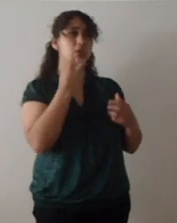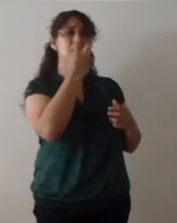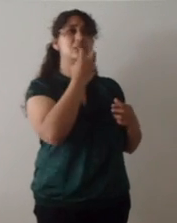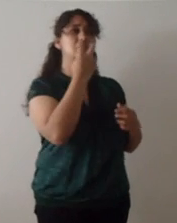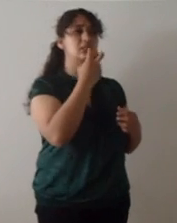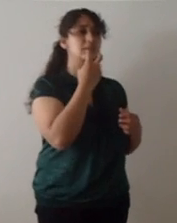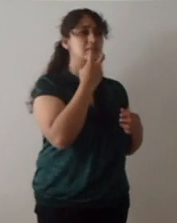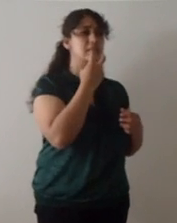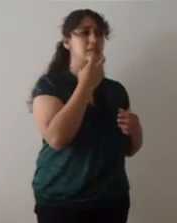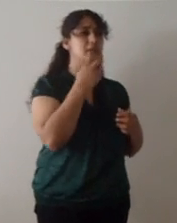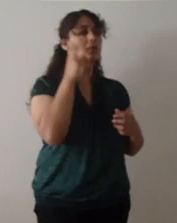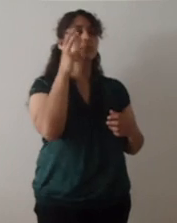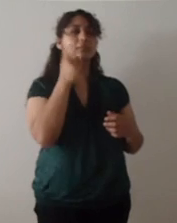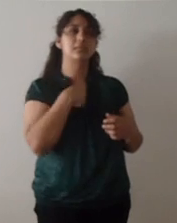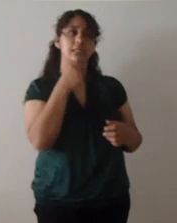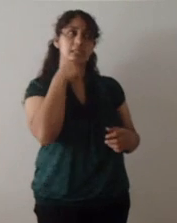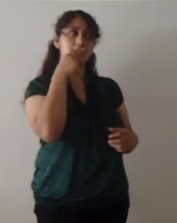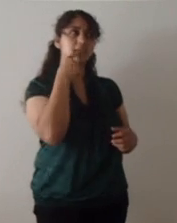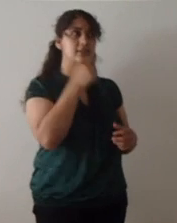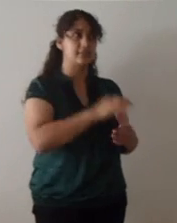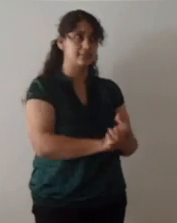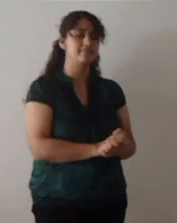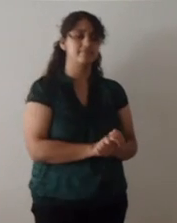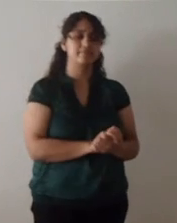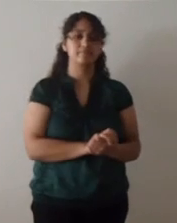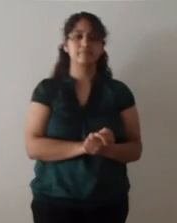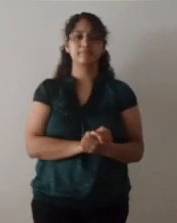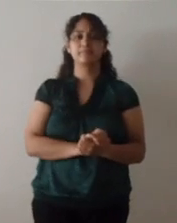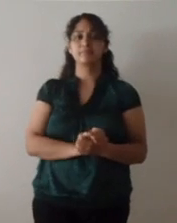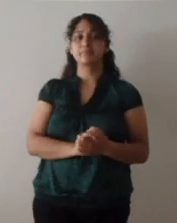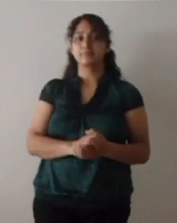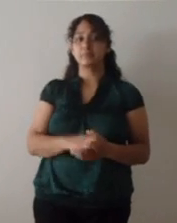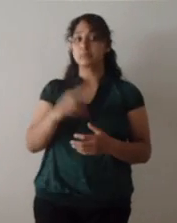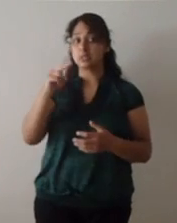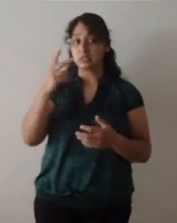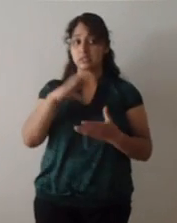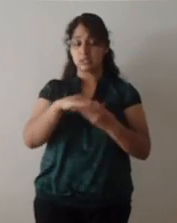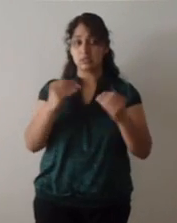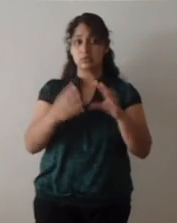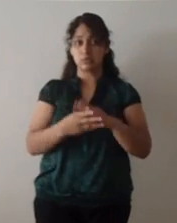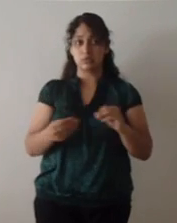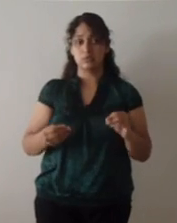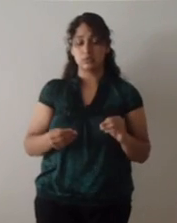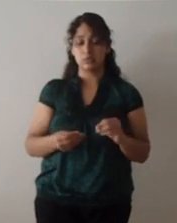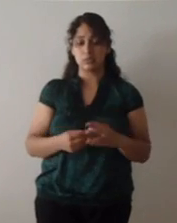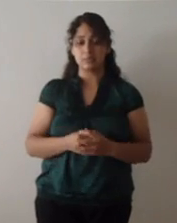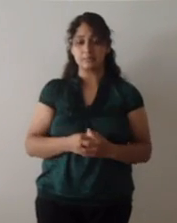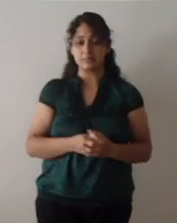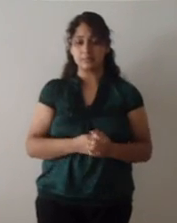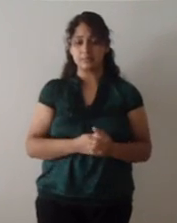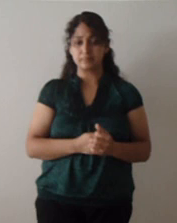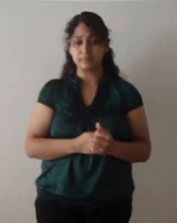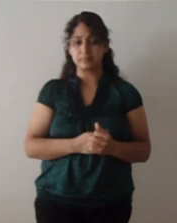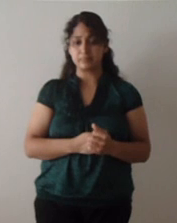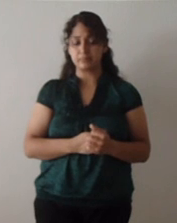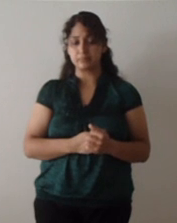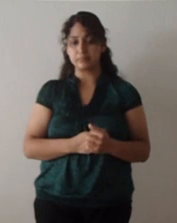to be hearing. In the second story, the mother of a very popular deaf girl was worried when her daughter was feeling left out because her 2 best